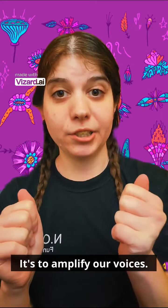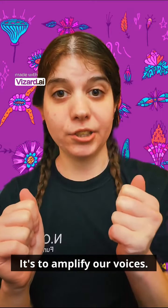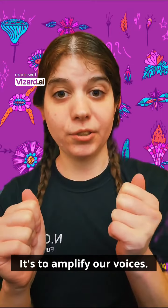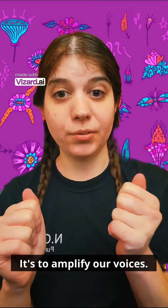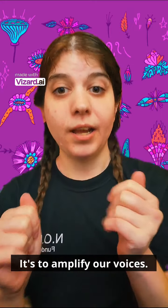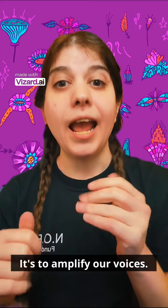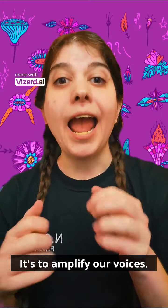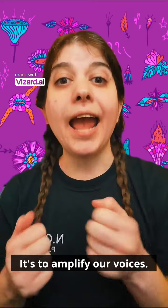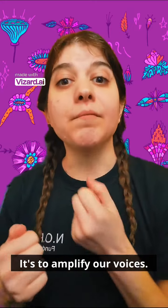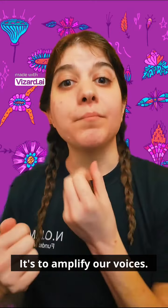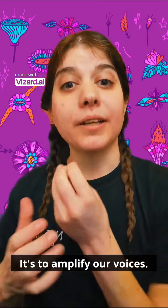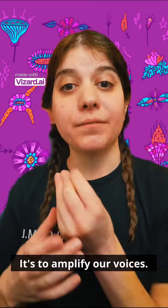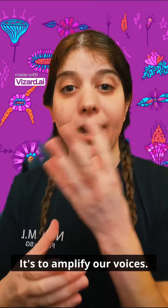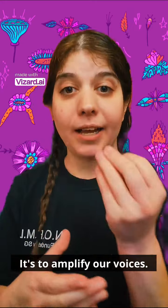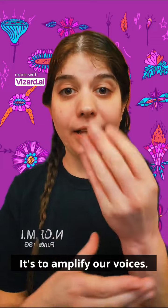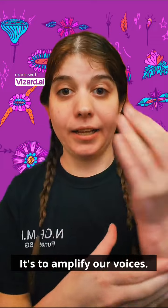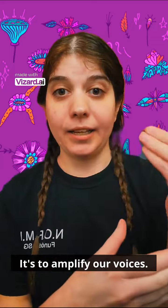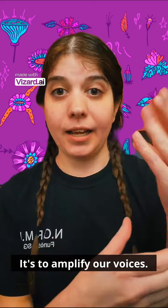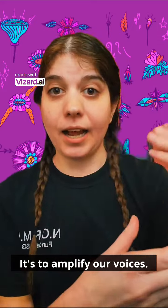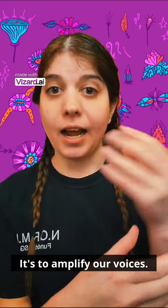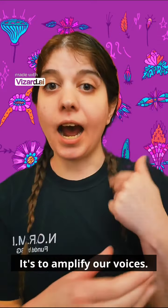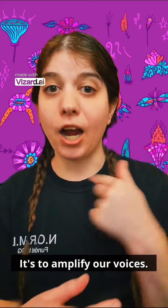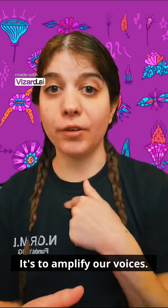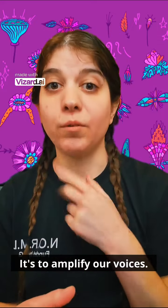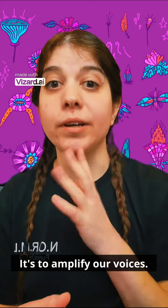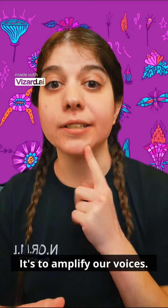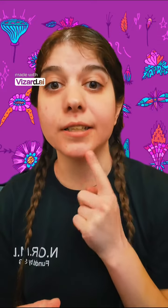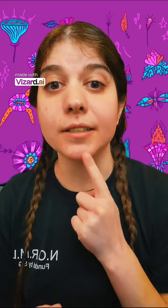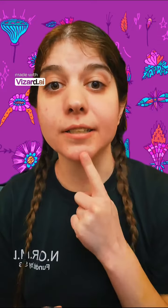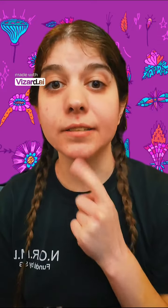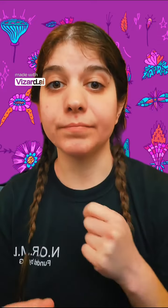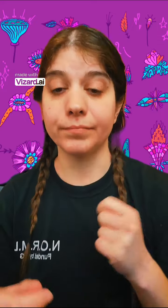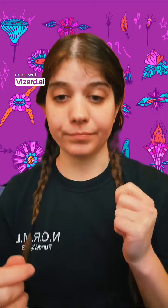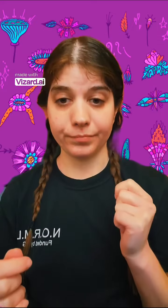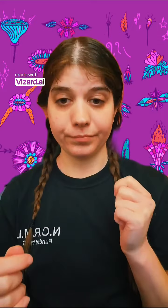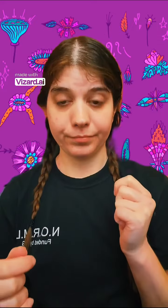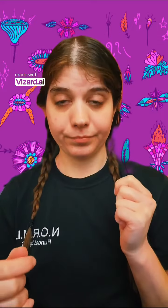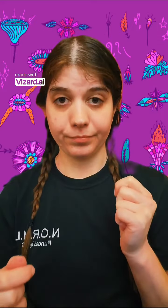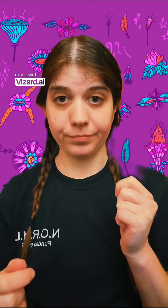to amplify our voices.